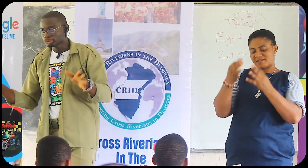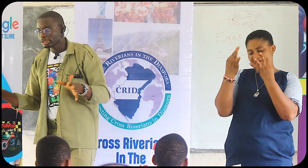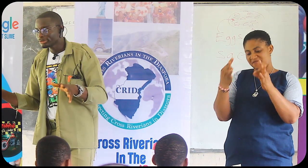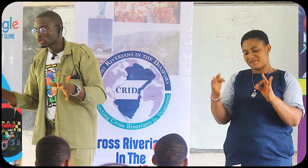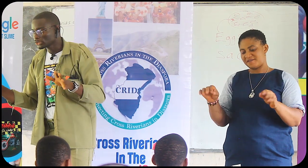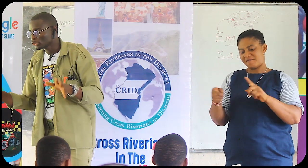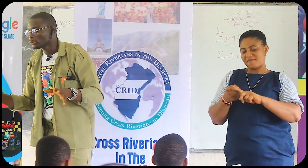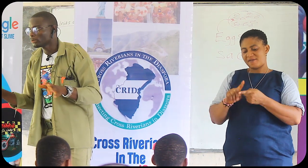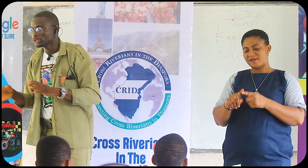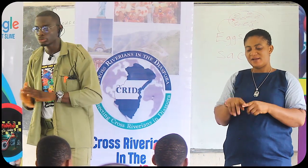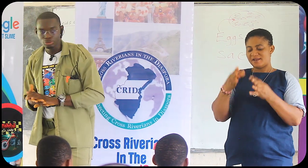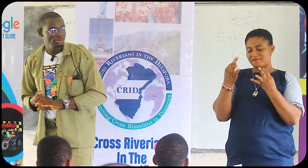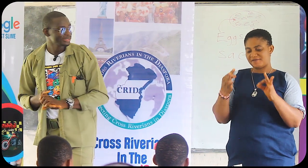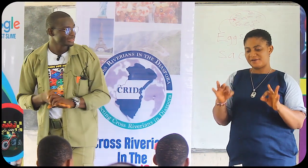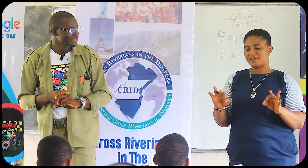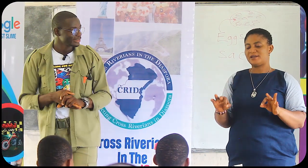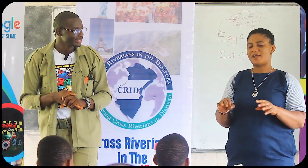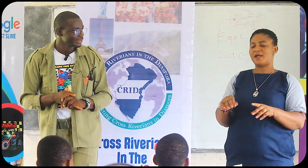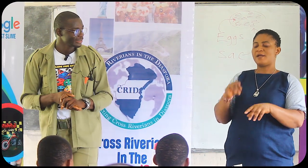to controlling mosquito population too.